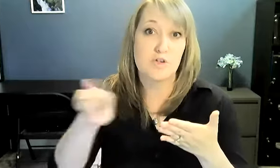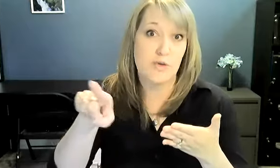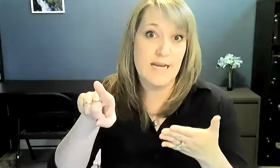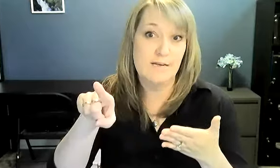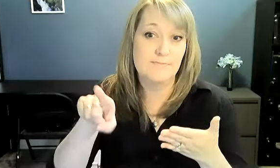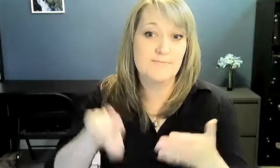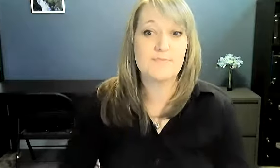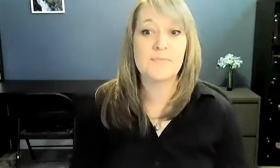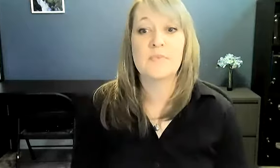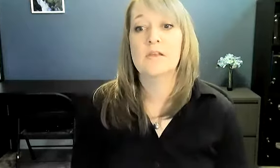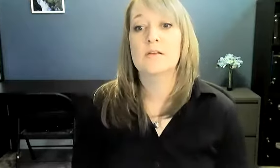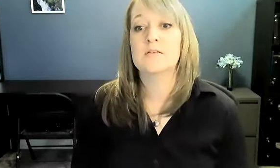grade. So,